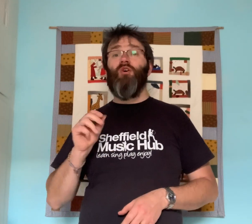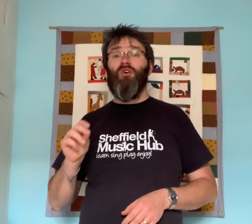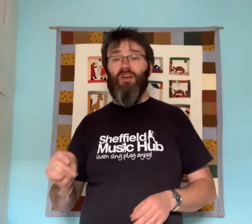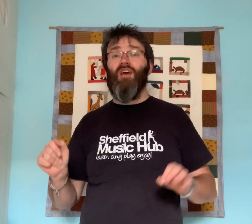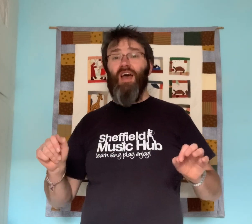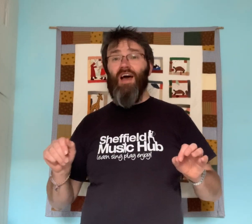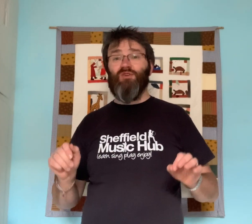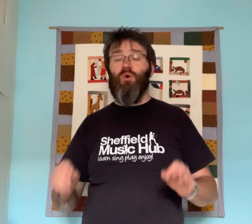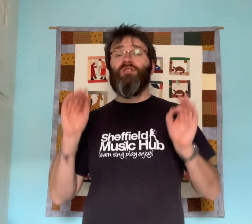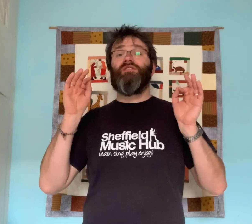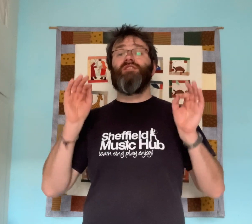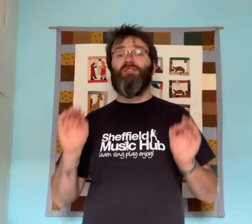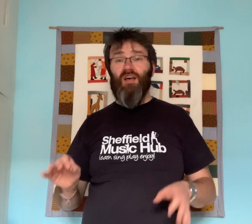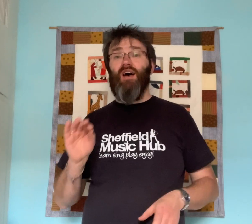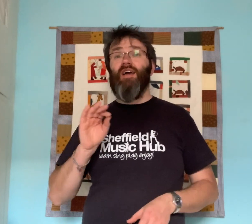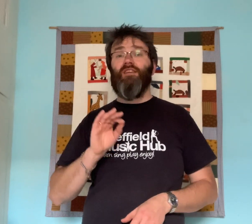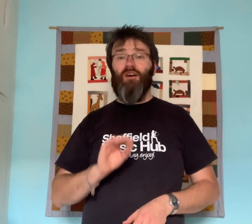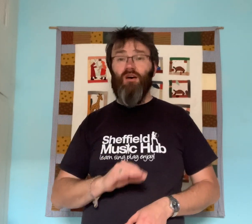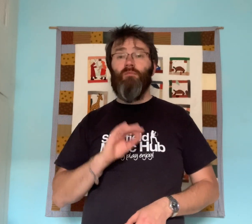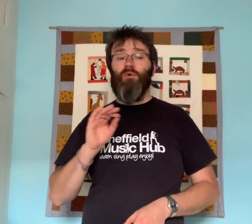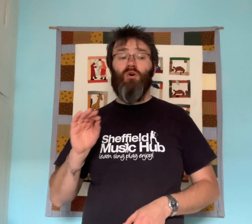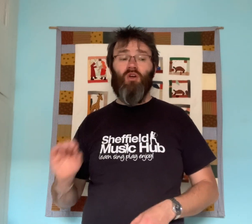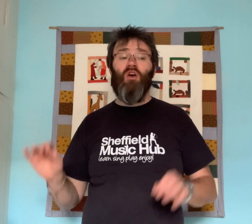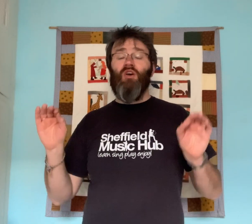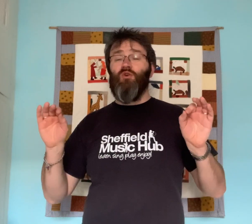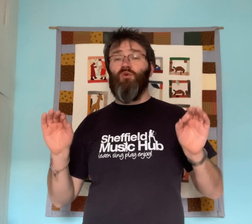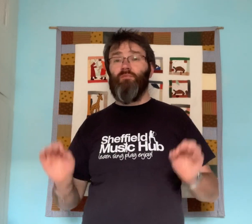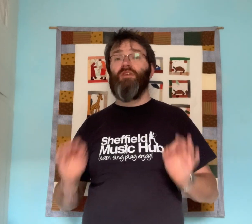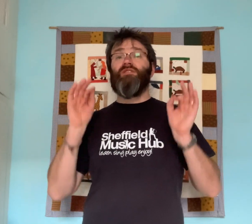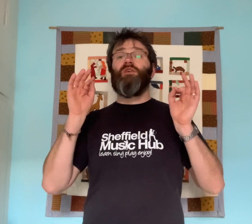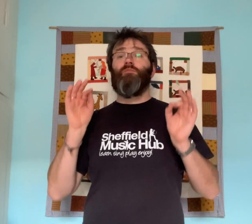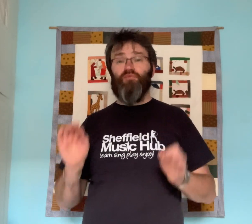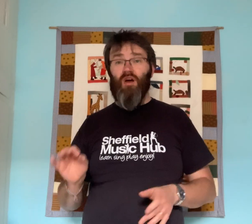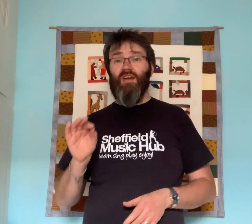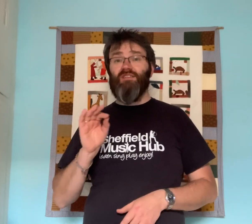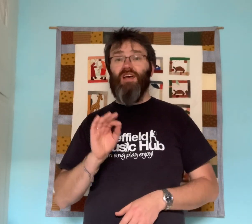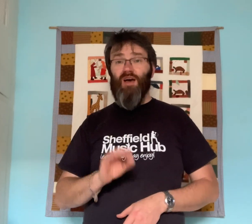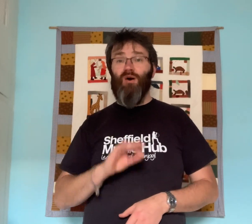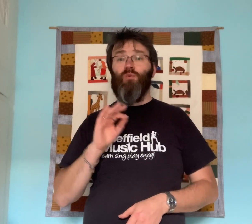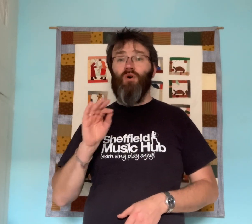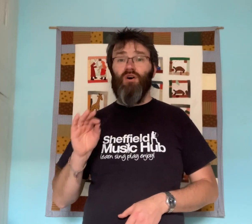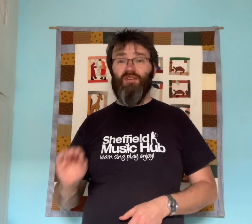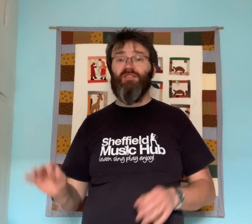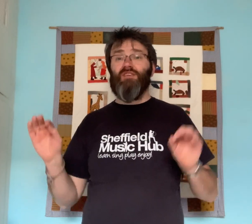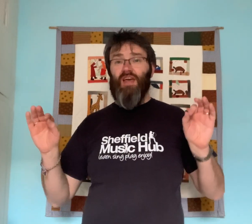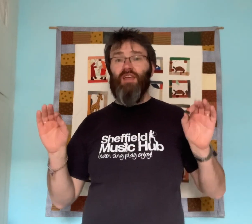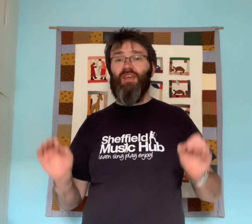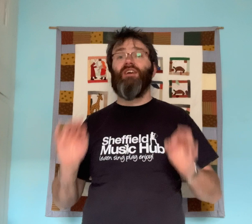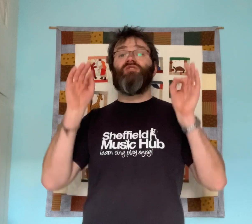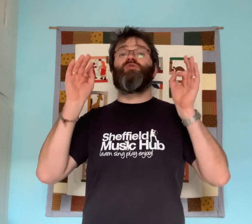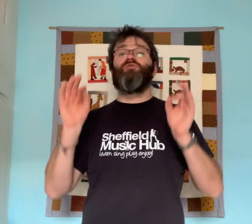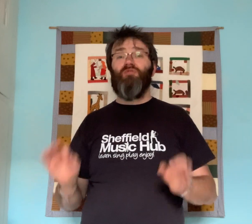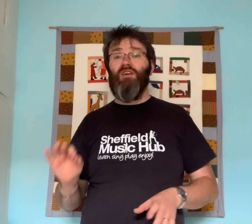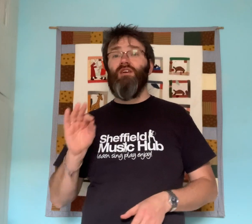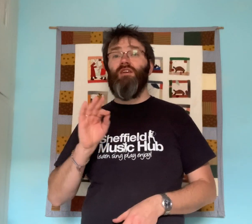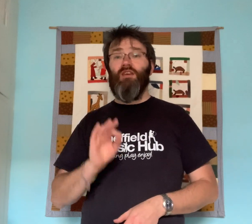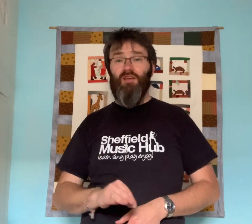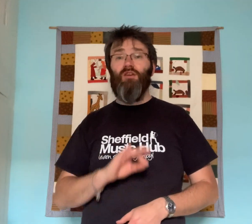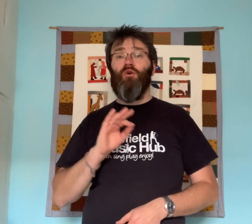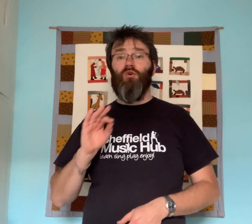look at what's inside a book. You'll be surprised how words can get you really